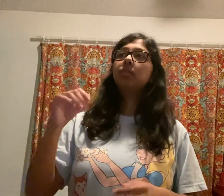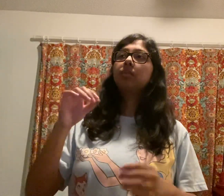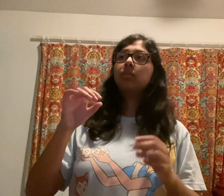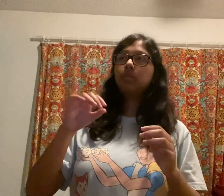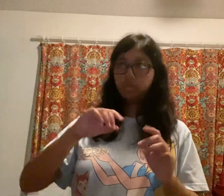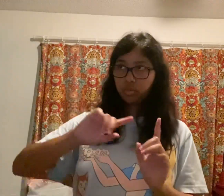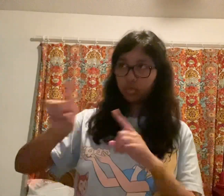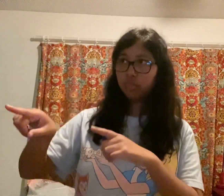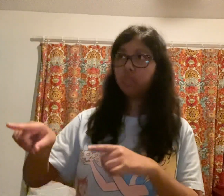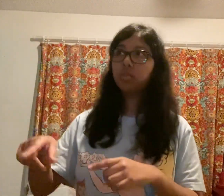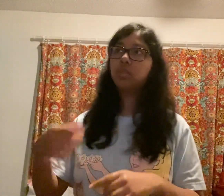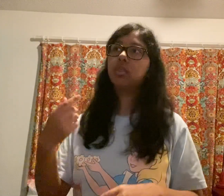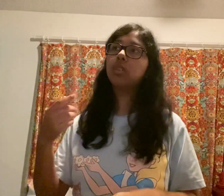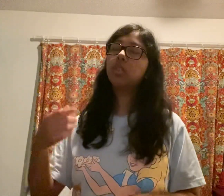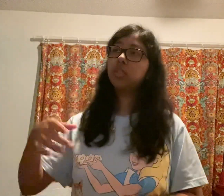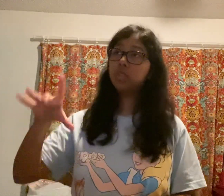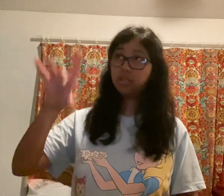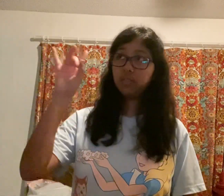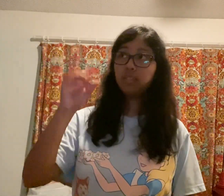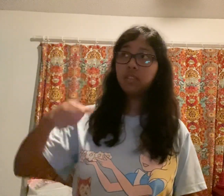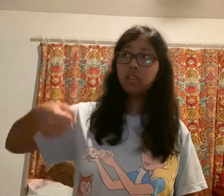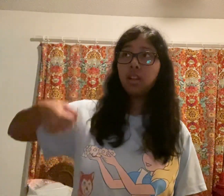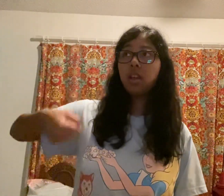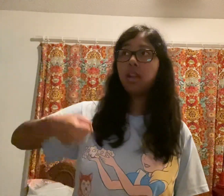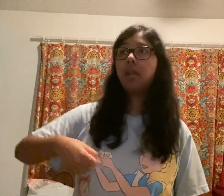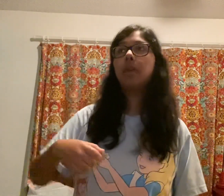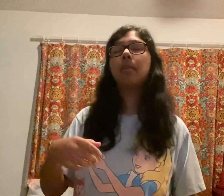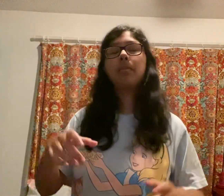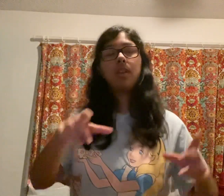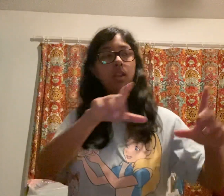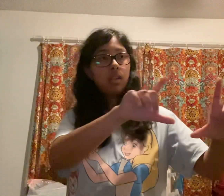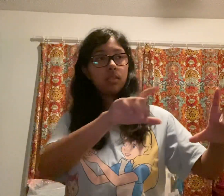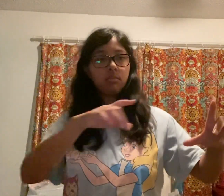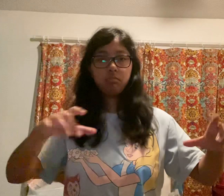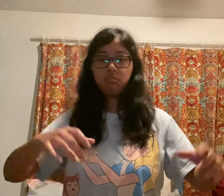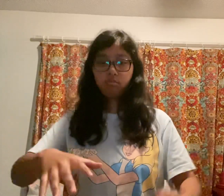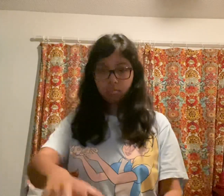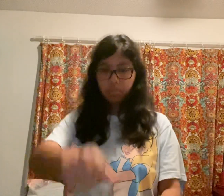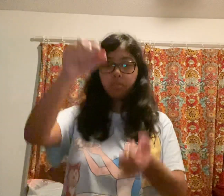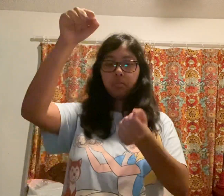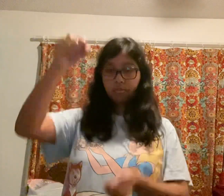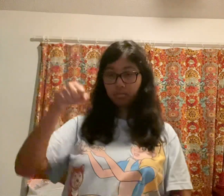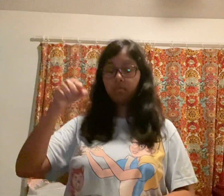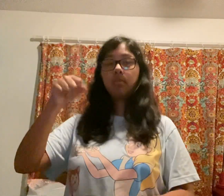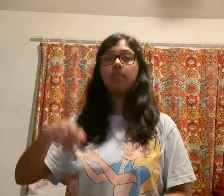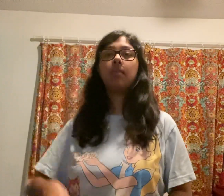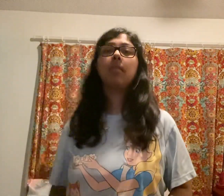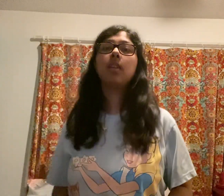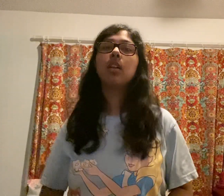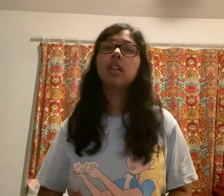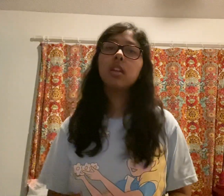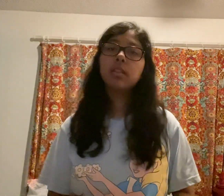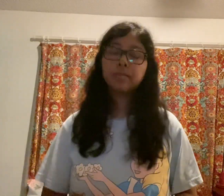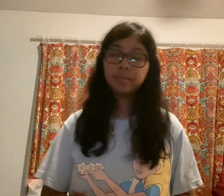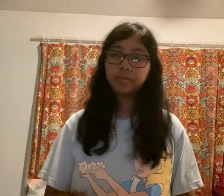Once bags are retrieved, passengers exit the airport at the ground level. Both flying and airports can be a lot of